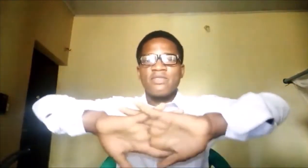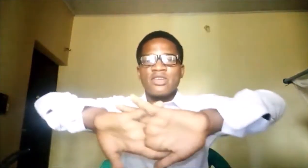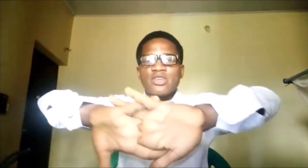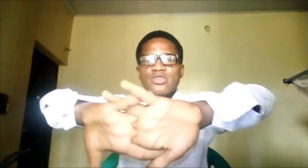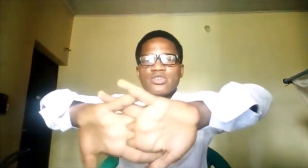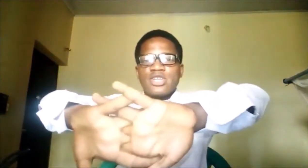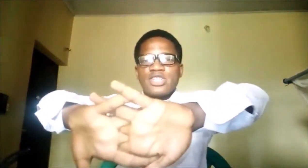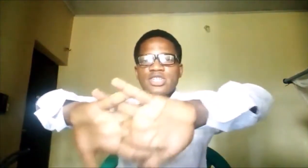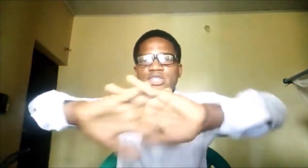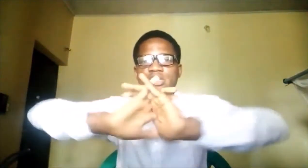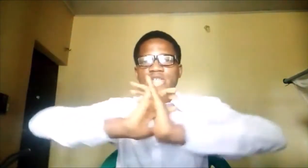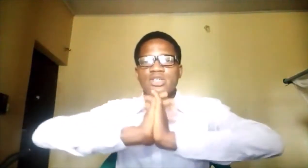you stretch,